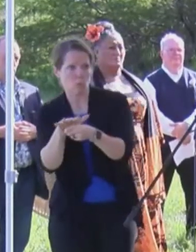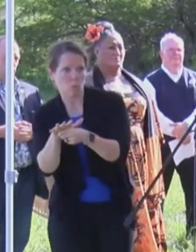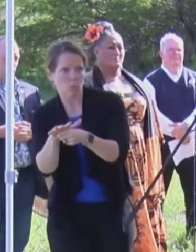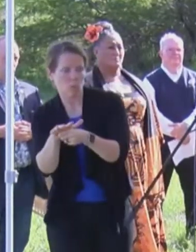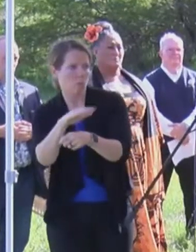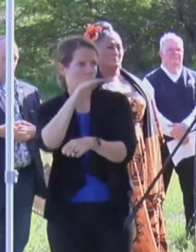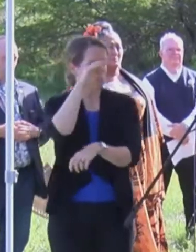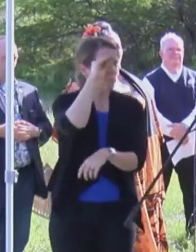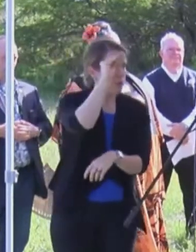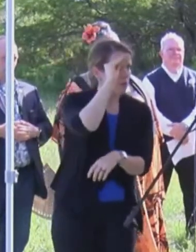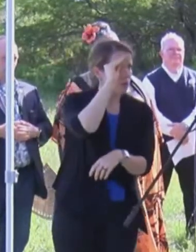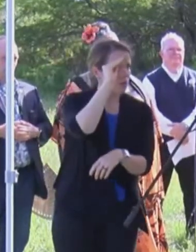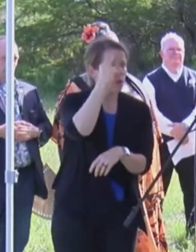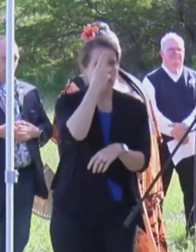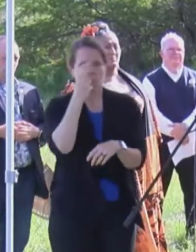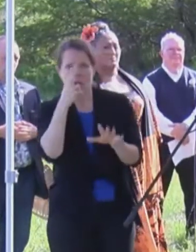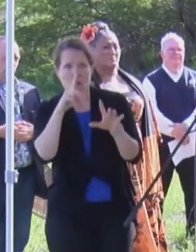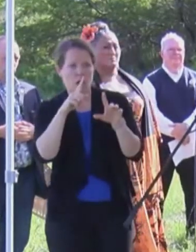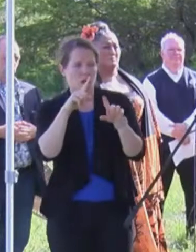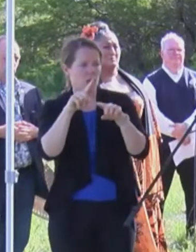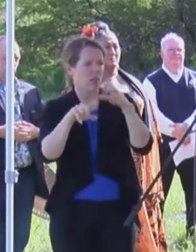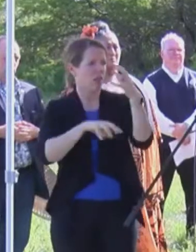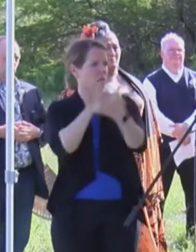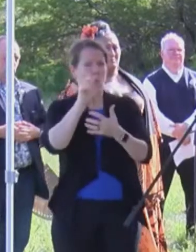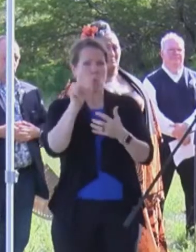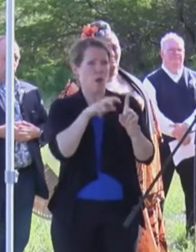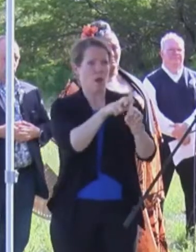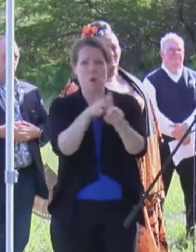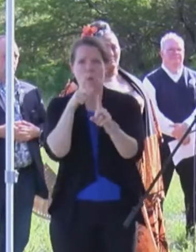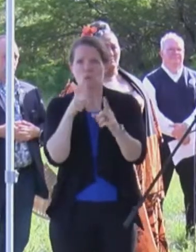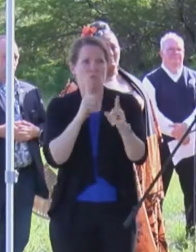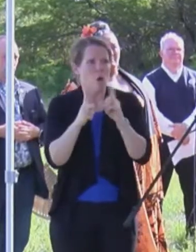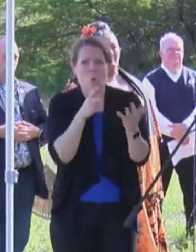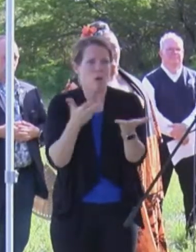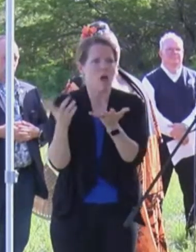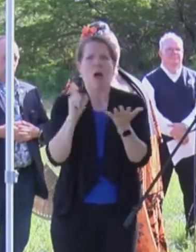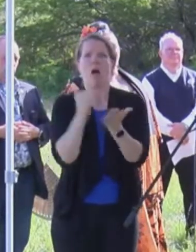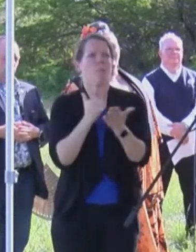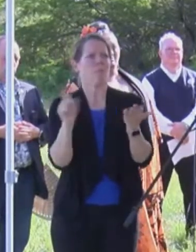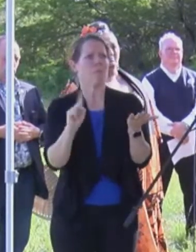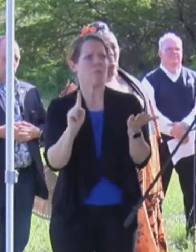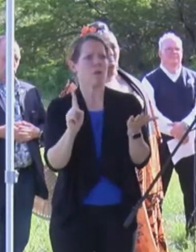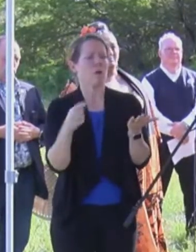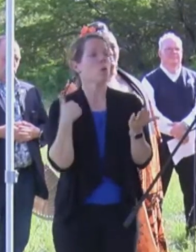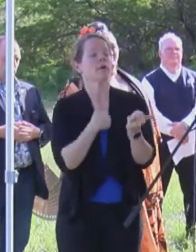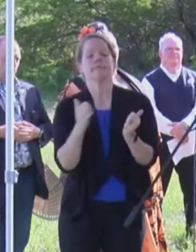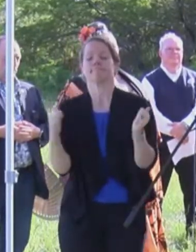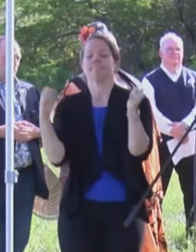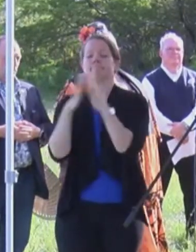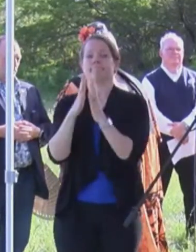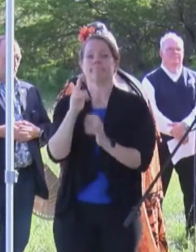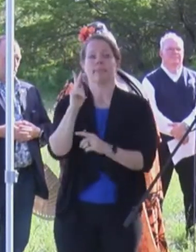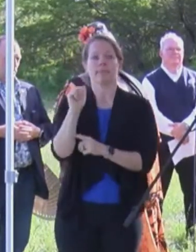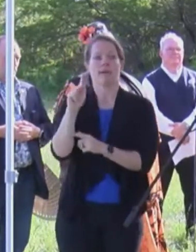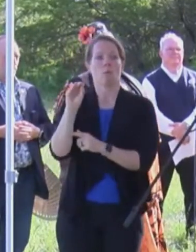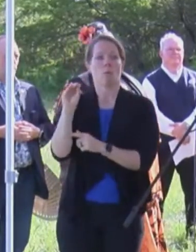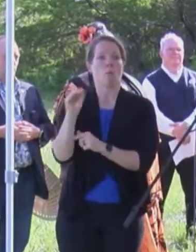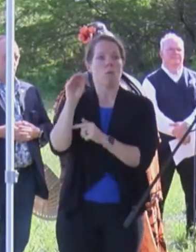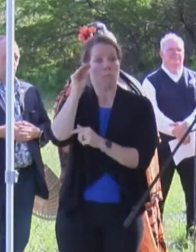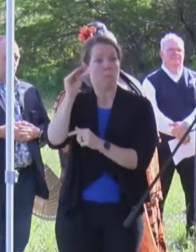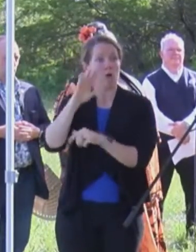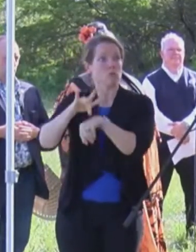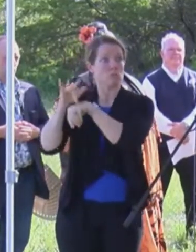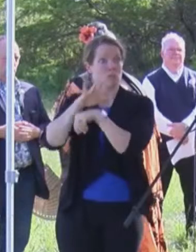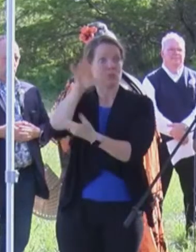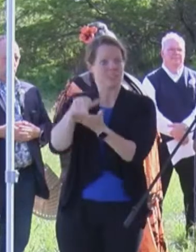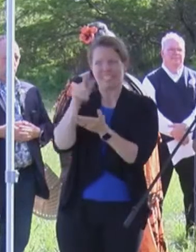Kako Maui Resource Center, which over 4,000 people have taken advantage of. We've appealed FEMA decisions through that resource center. We've been